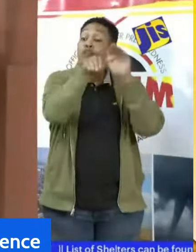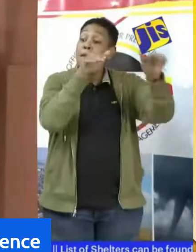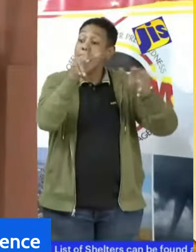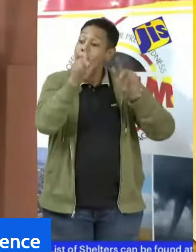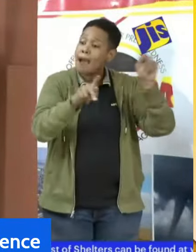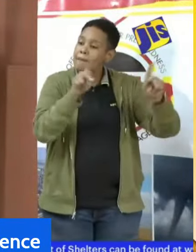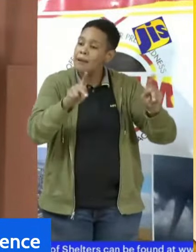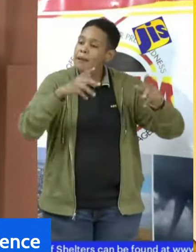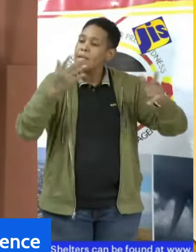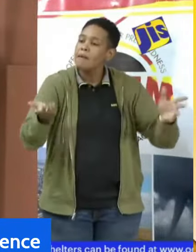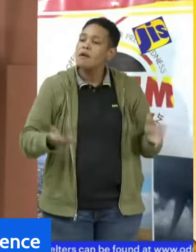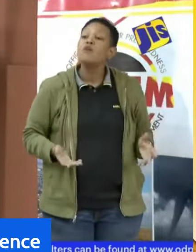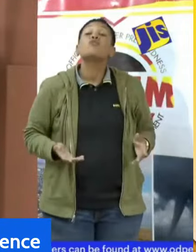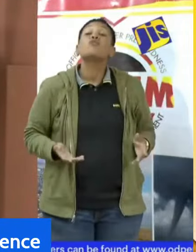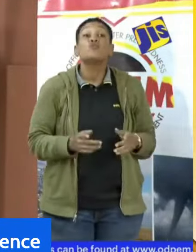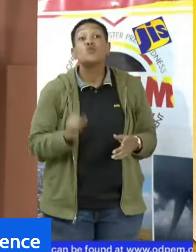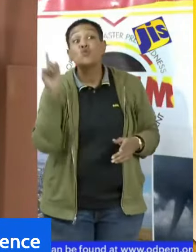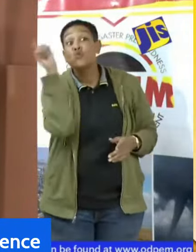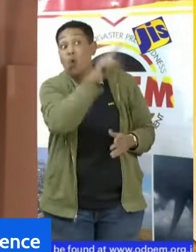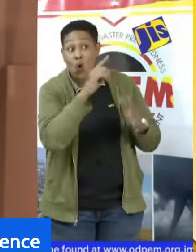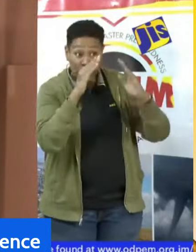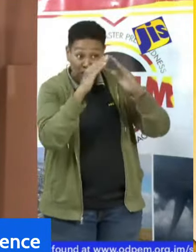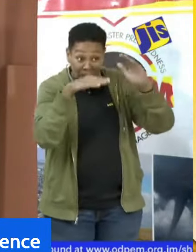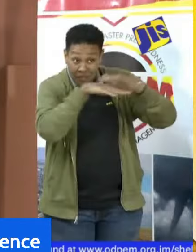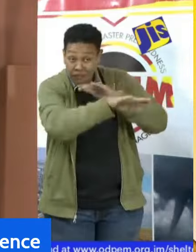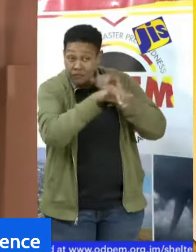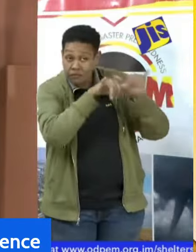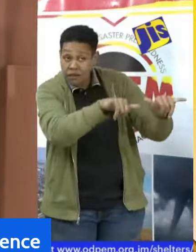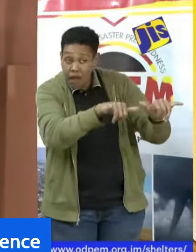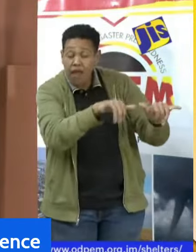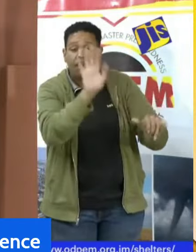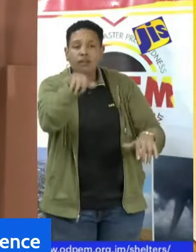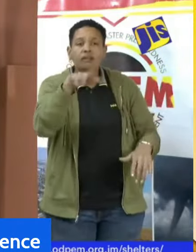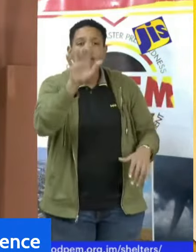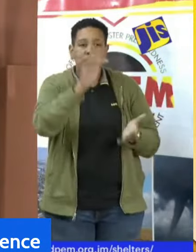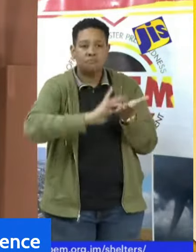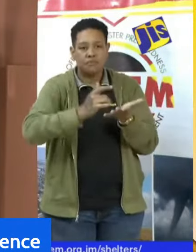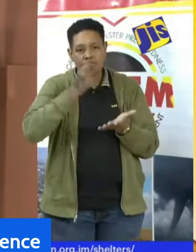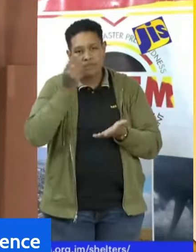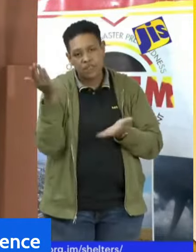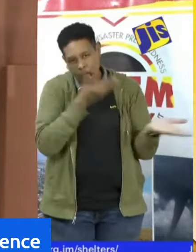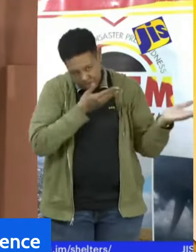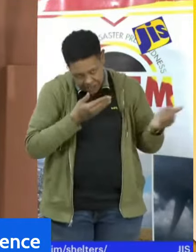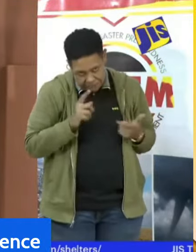persons going to our shelters to take your medication,